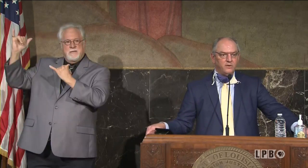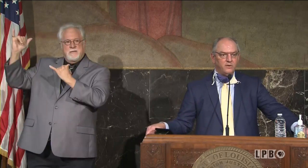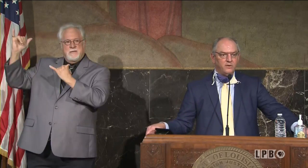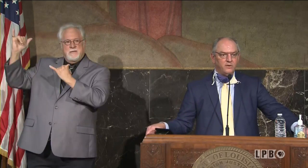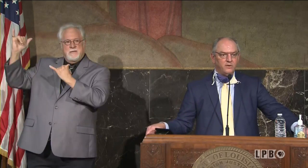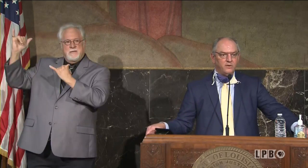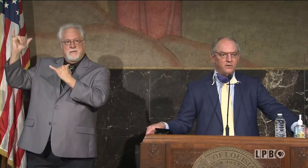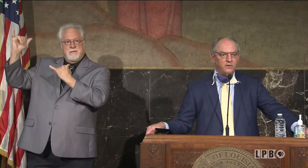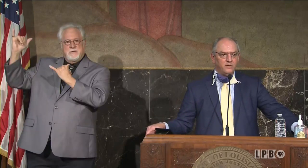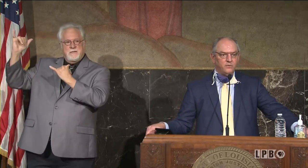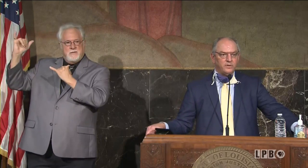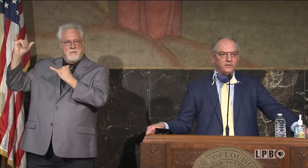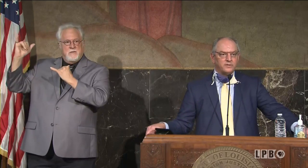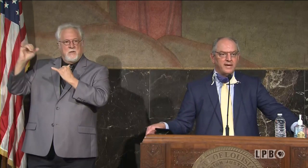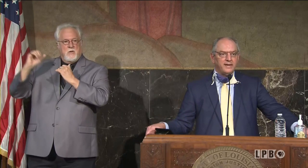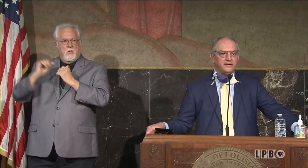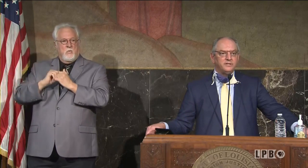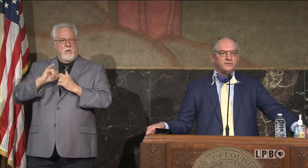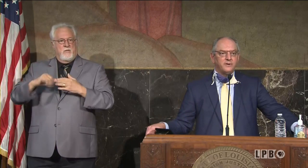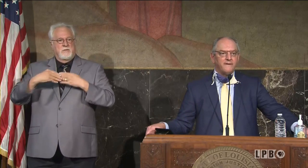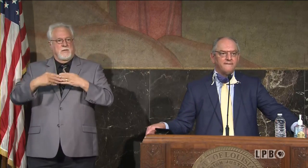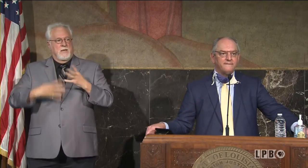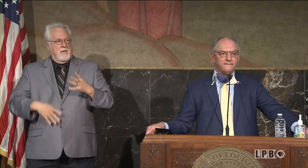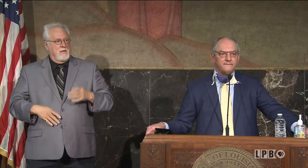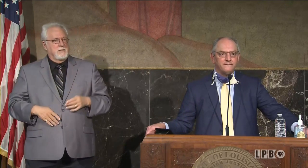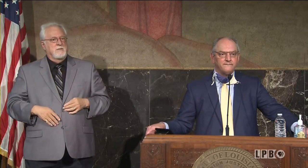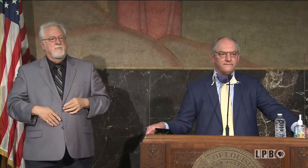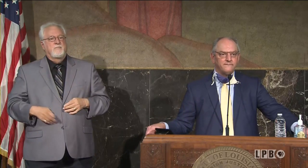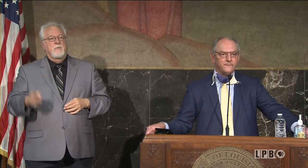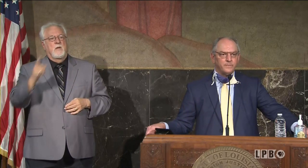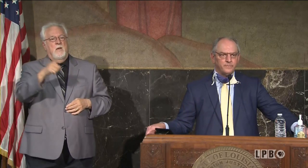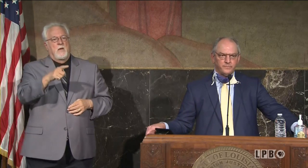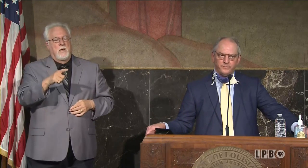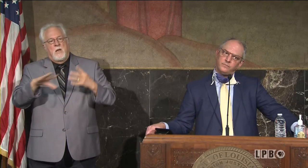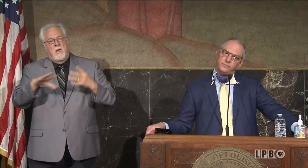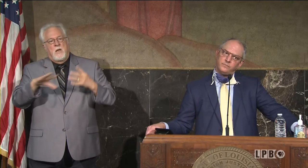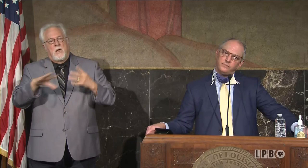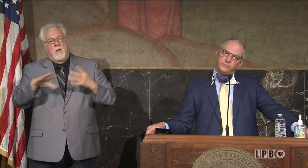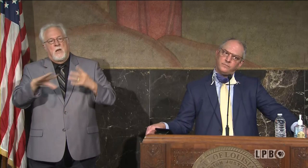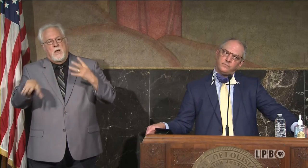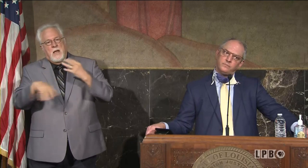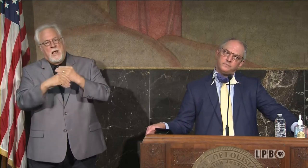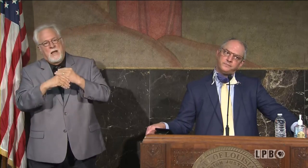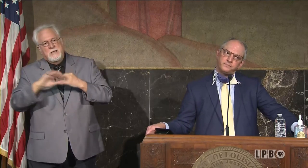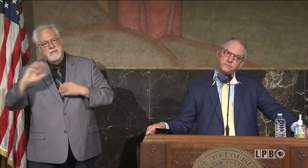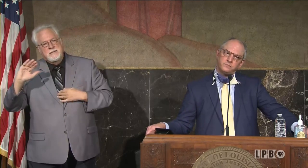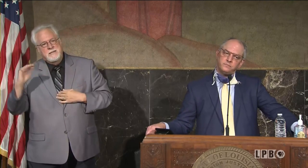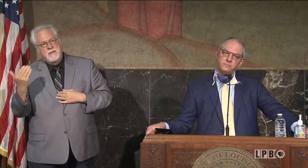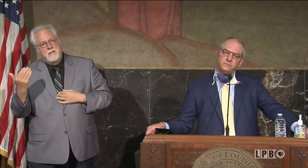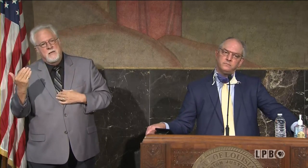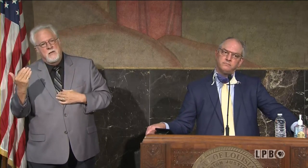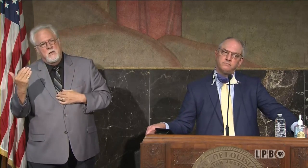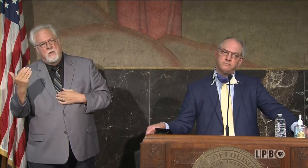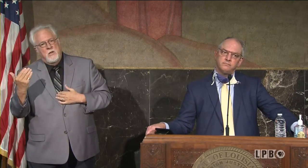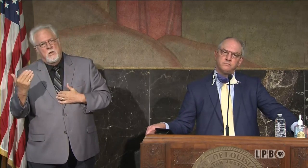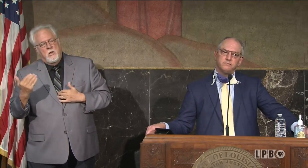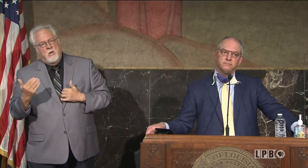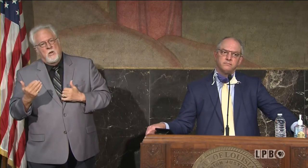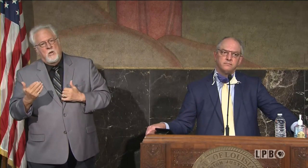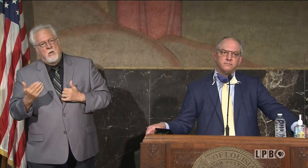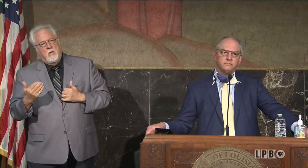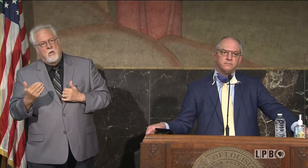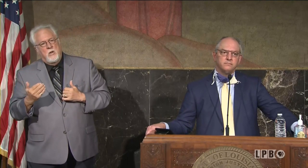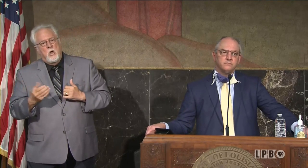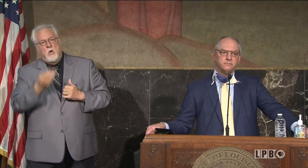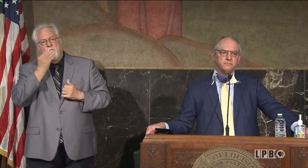consistent with those guidelines. Yes, sir. Anecdotally, it seems that most health or